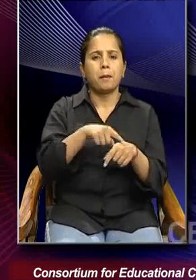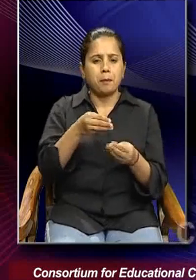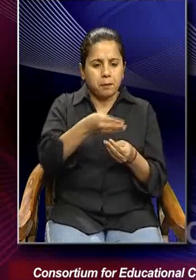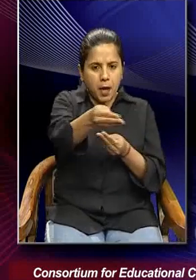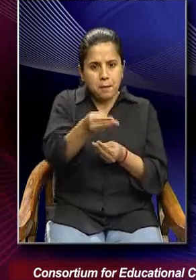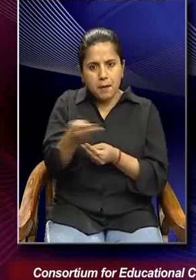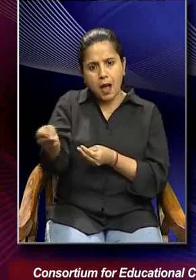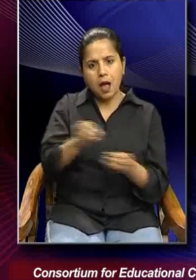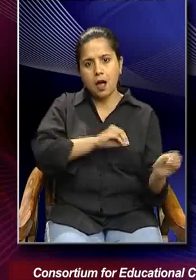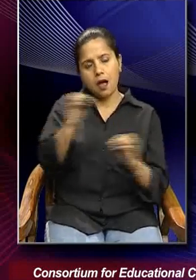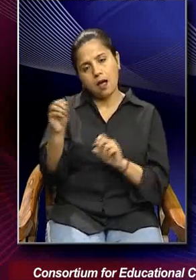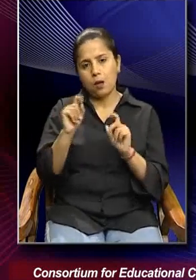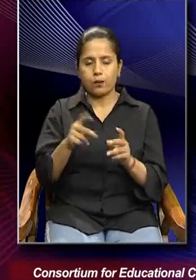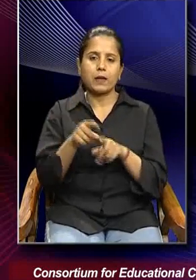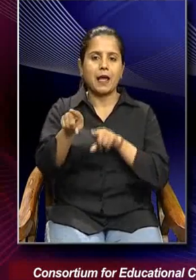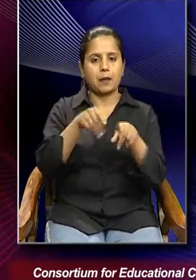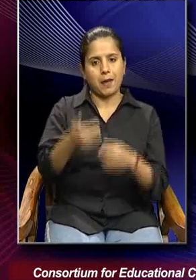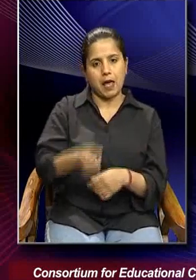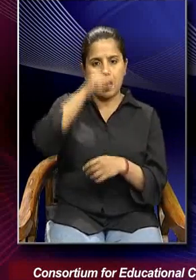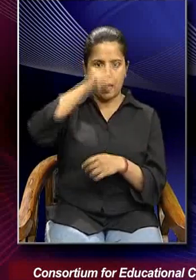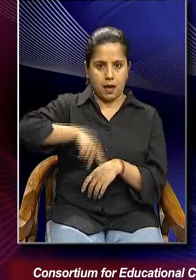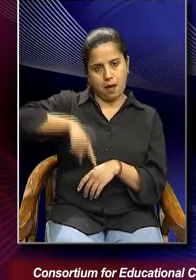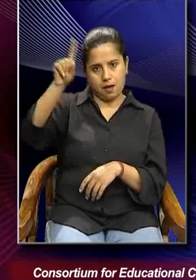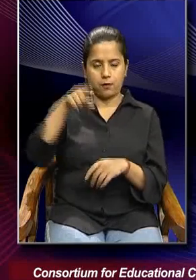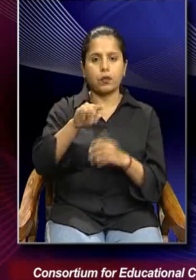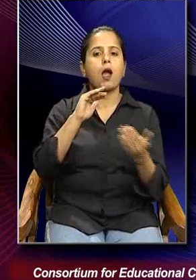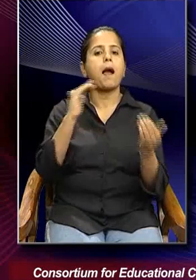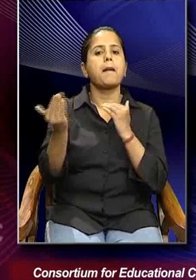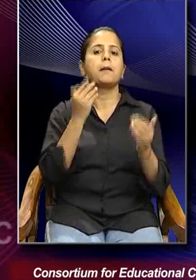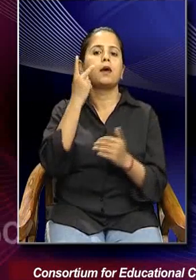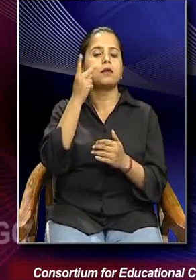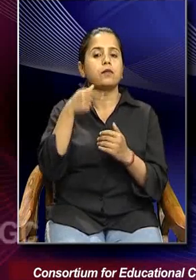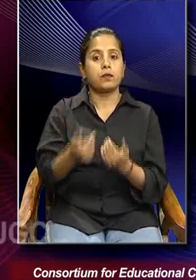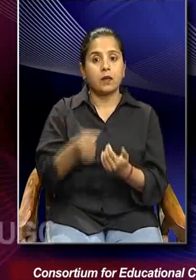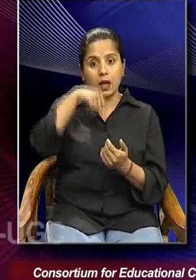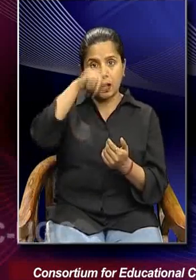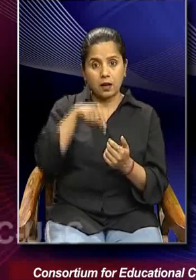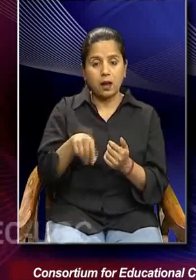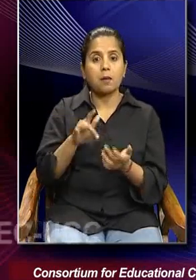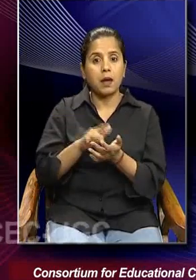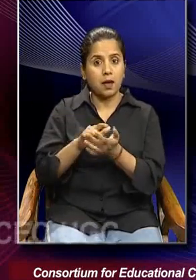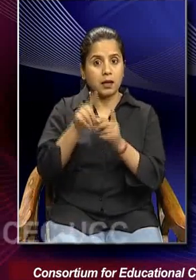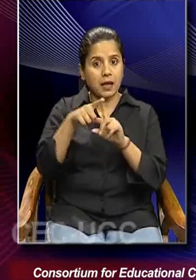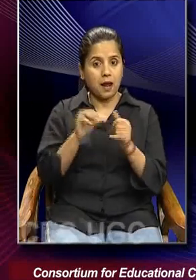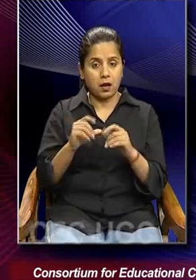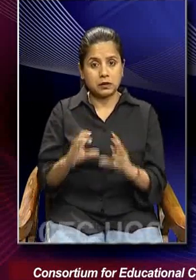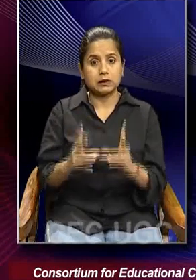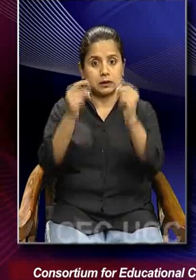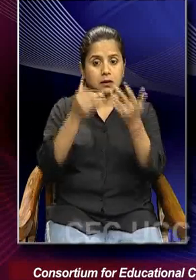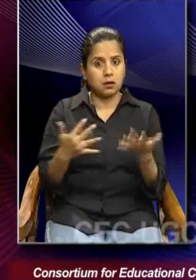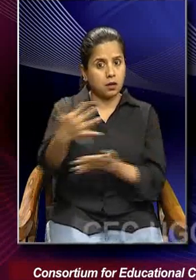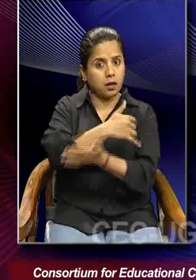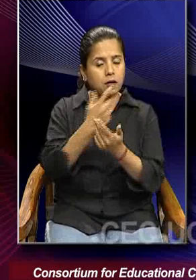only. So if you take case of India, if you compare the migration within Indian context using census data even today,